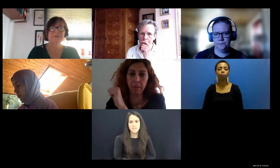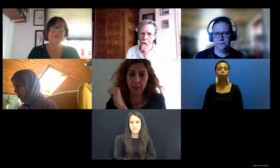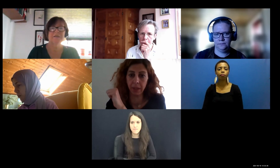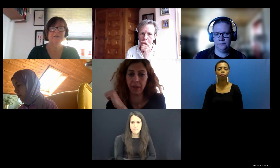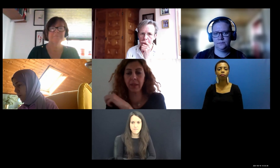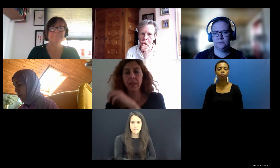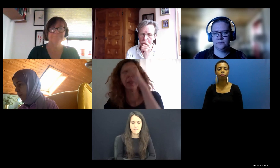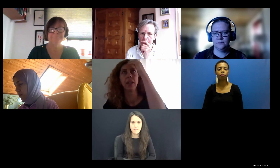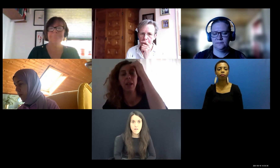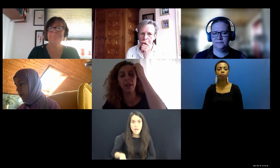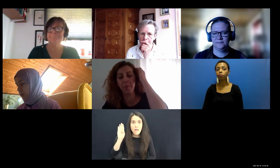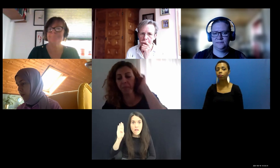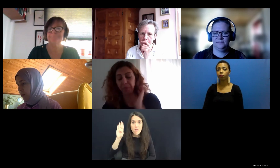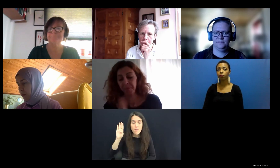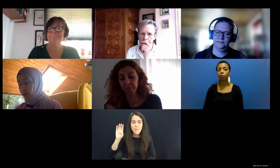Please, Eleni.